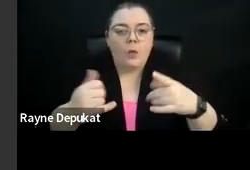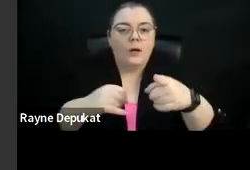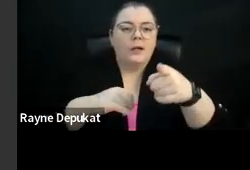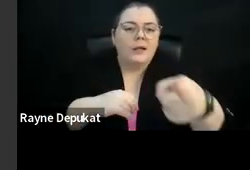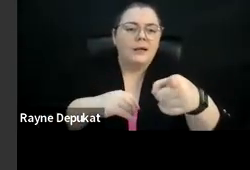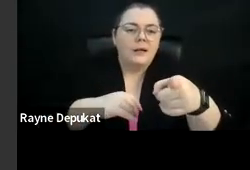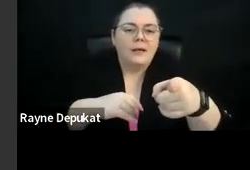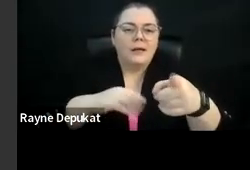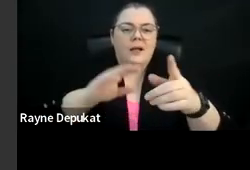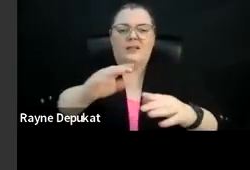So I will leave it for now.